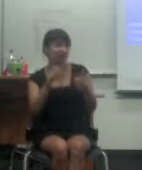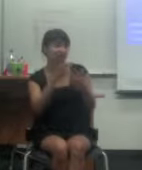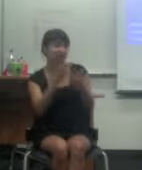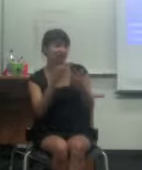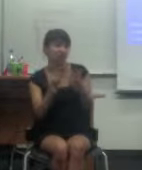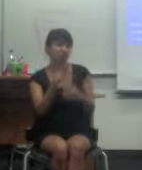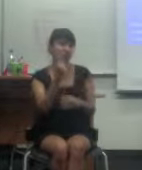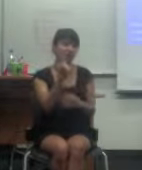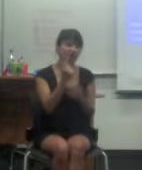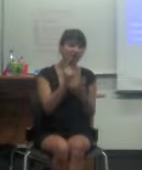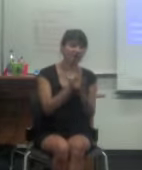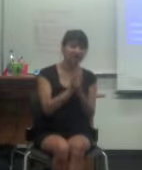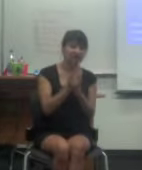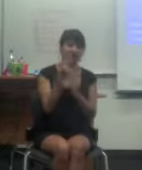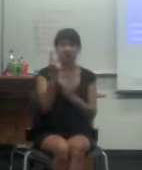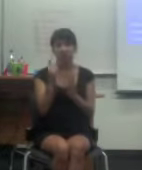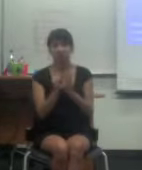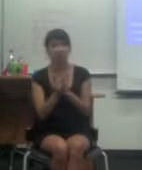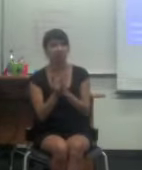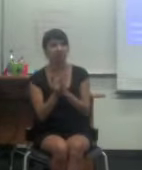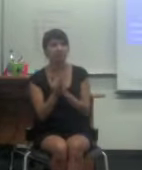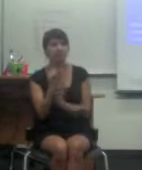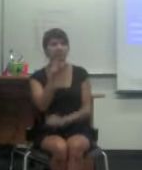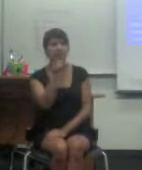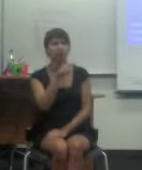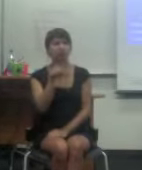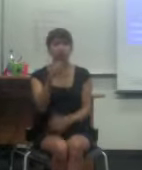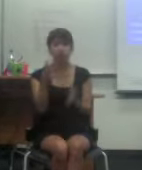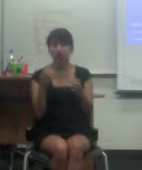Would anyone like to continue this discussion?